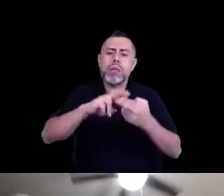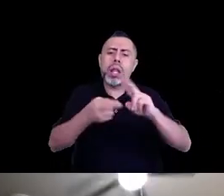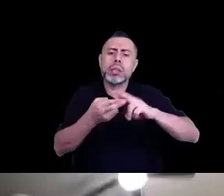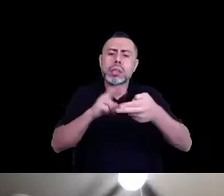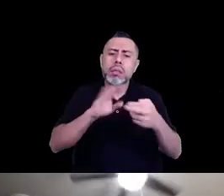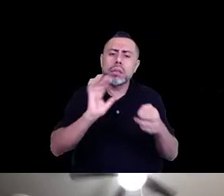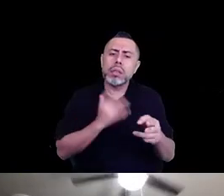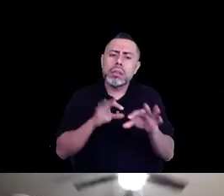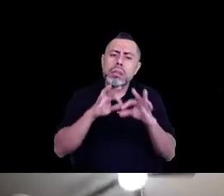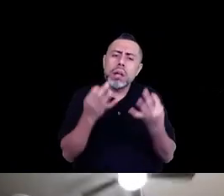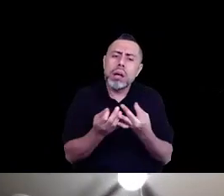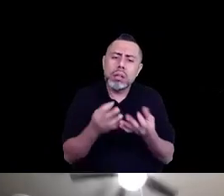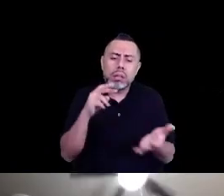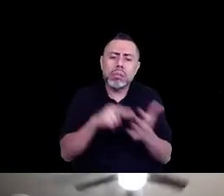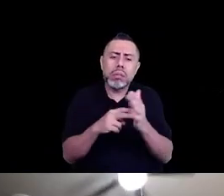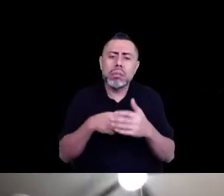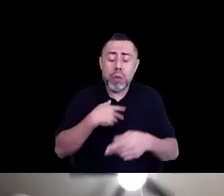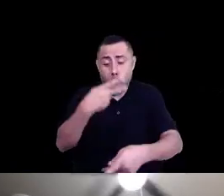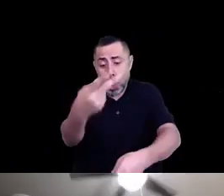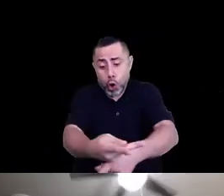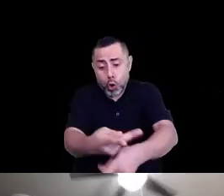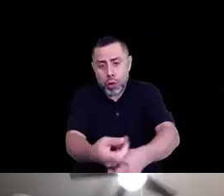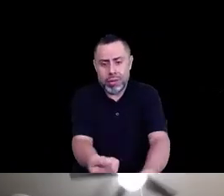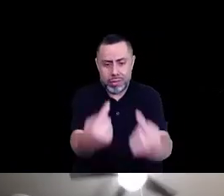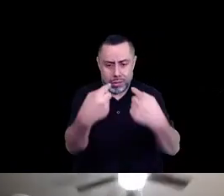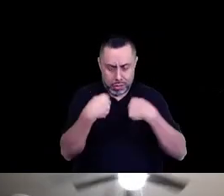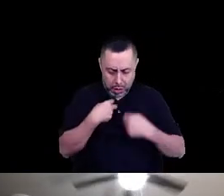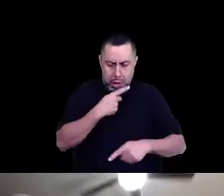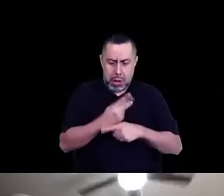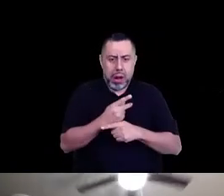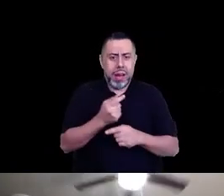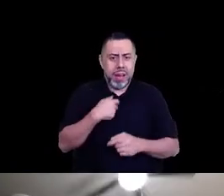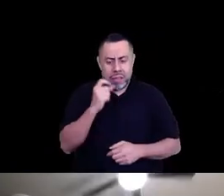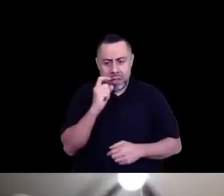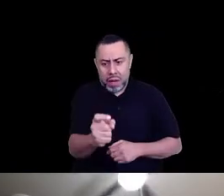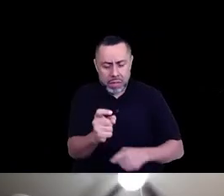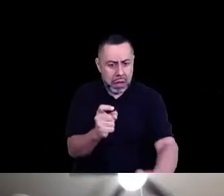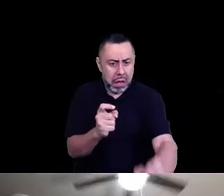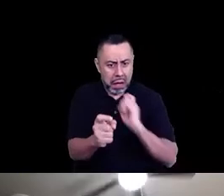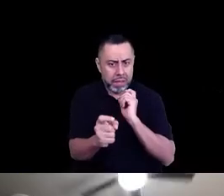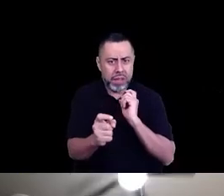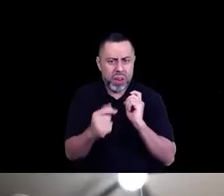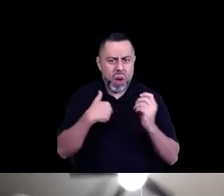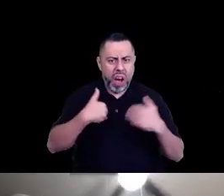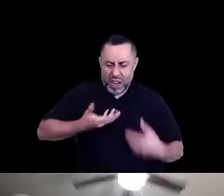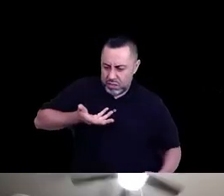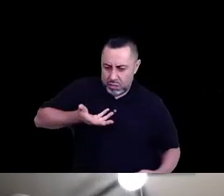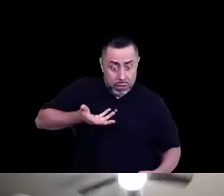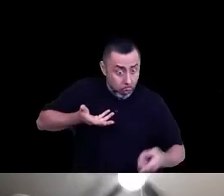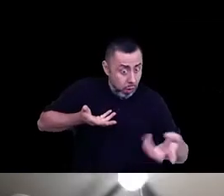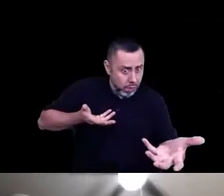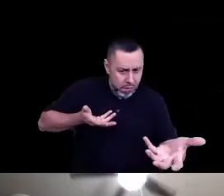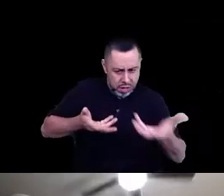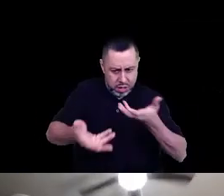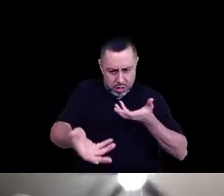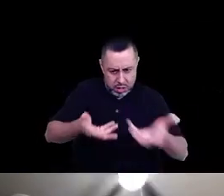help take care of them and they take care of us. We have gifts for each other. There's things that we have. And that's really the essence of that.